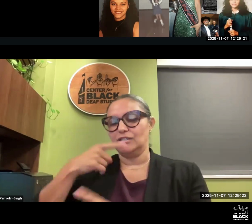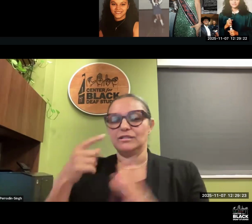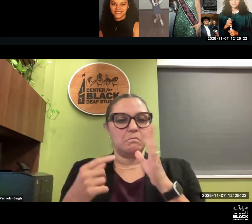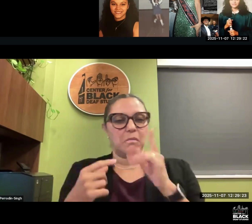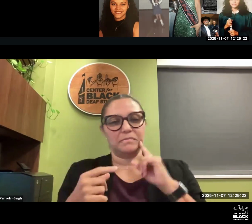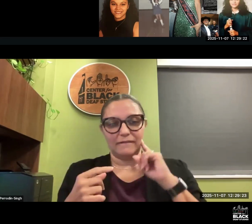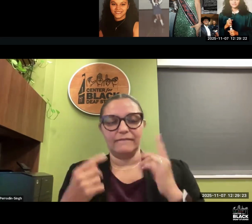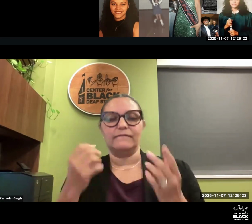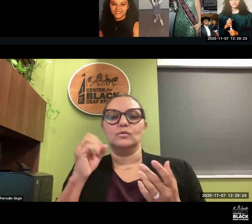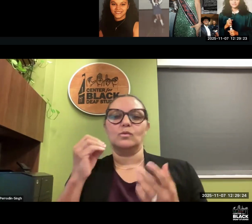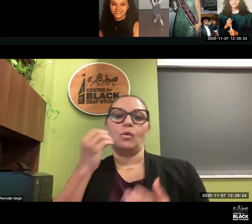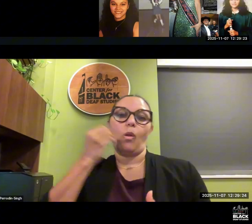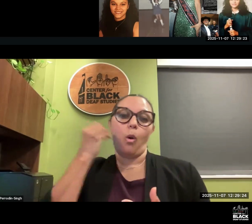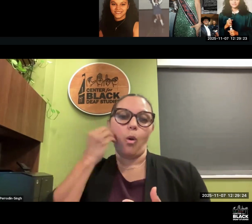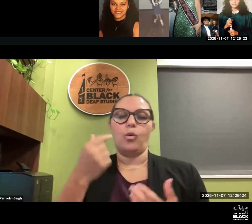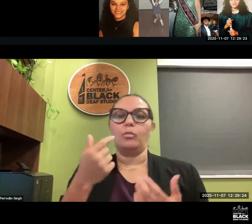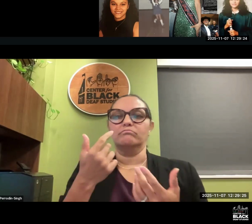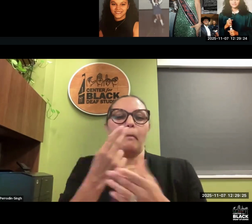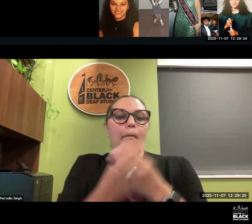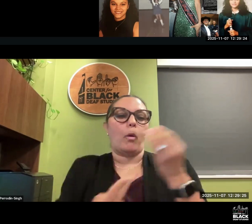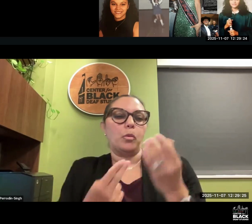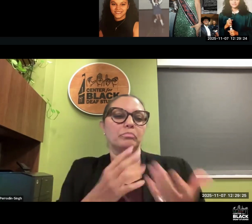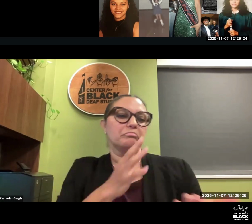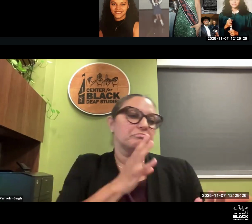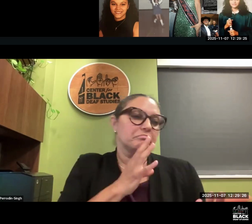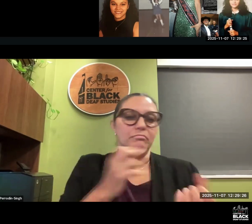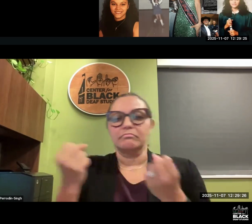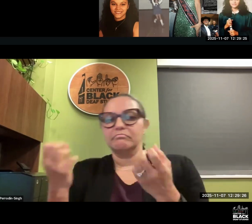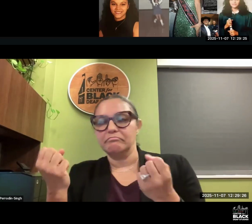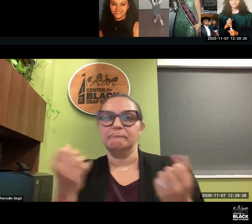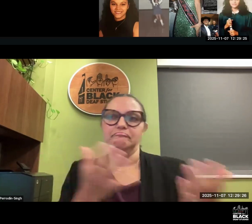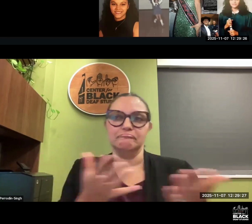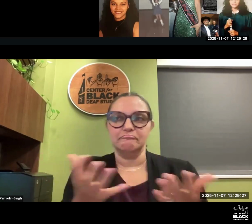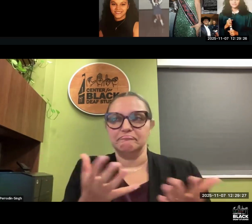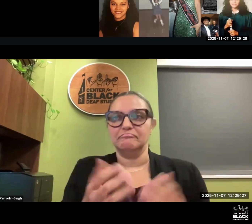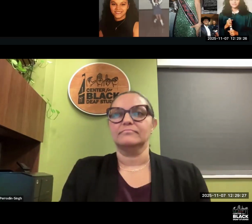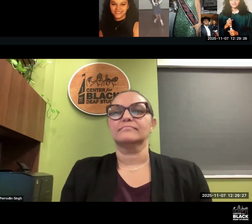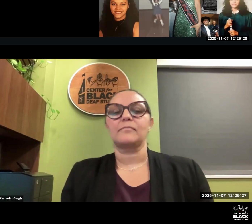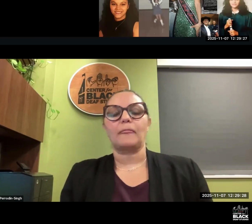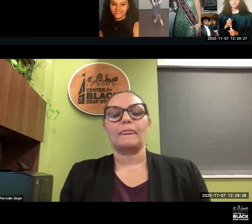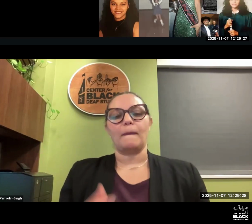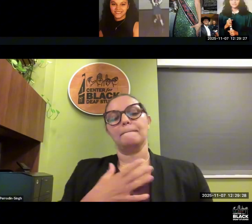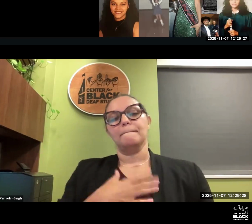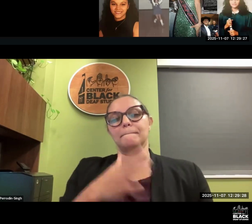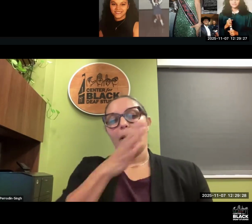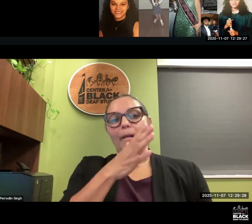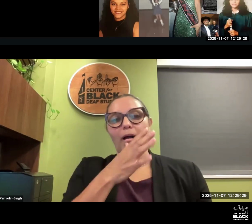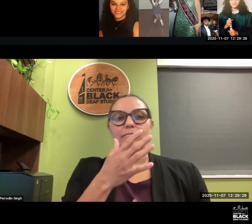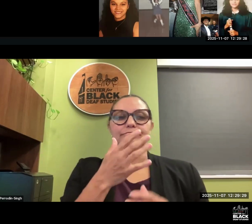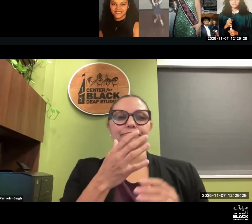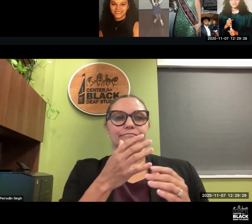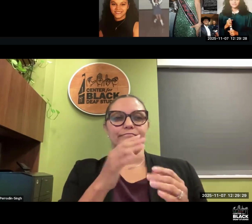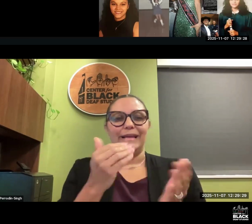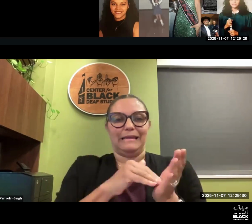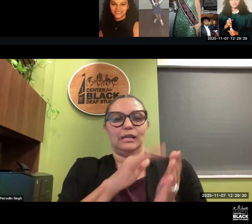a large family with 8 children hearing. My dad was hearing, my mom was deaf. I was constantly code switching